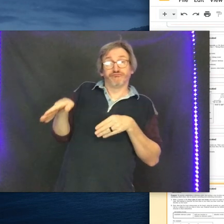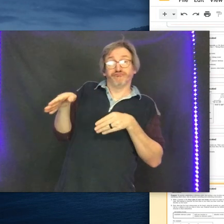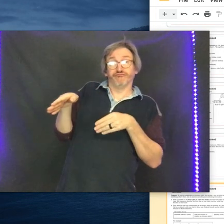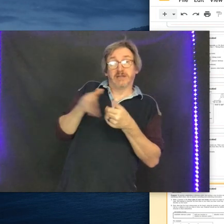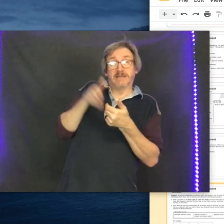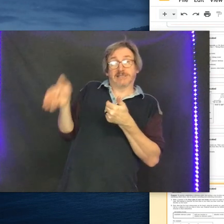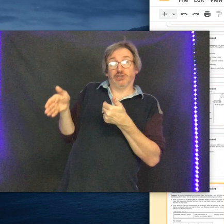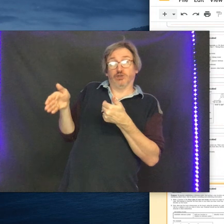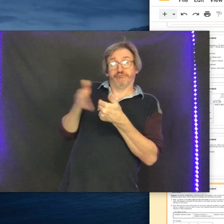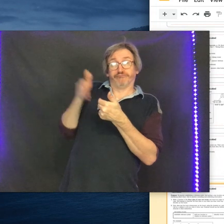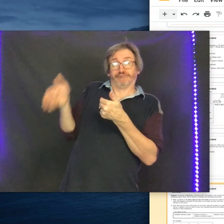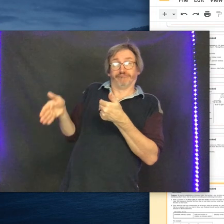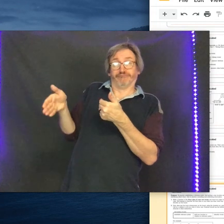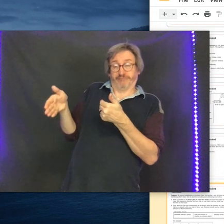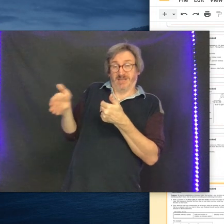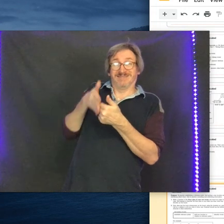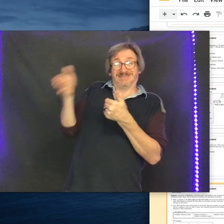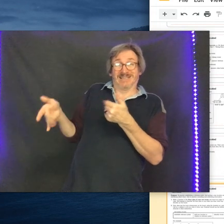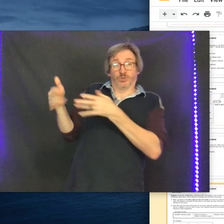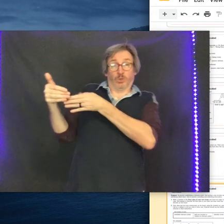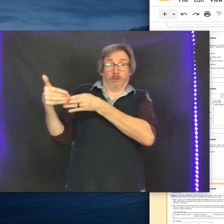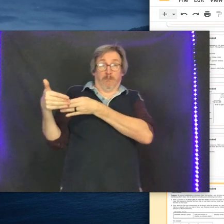or next to.